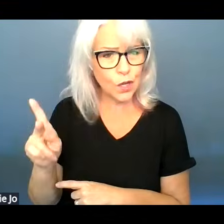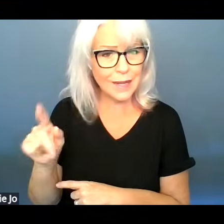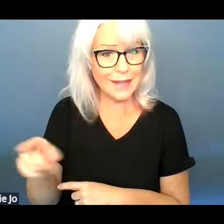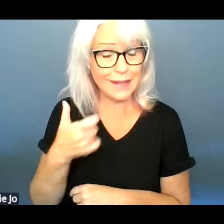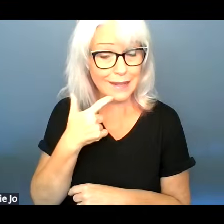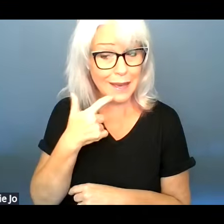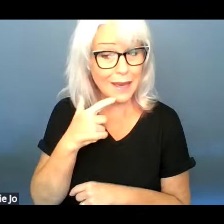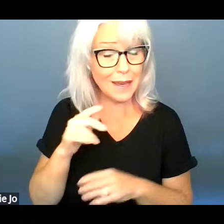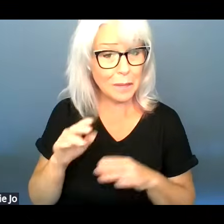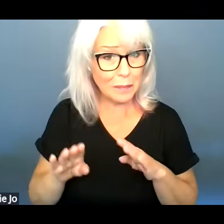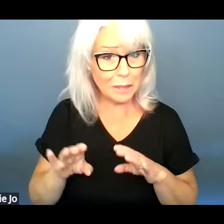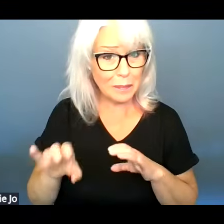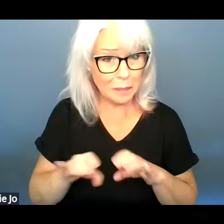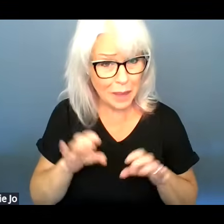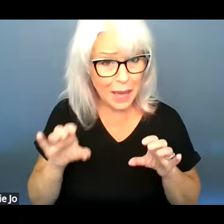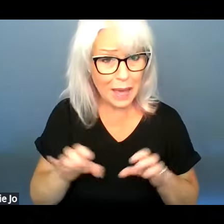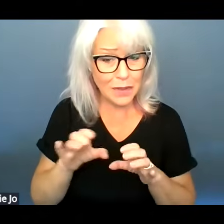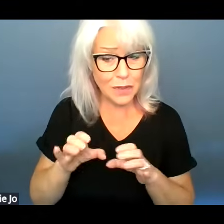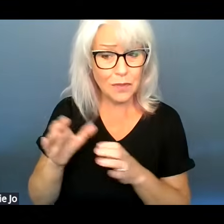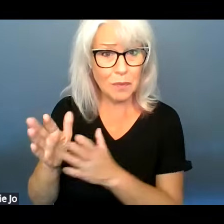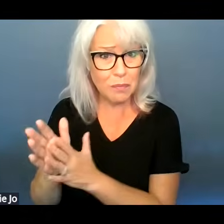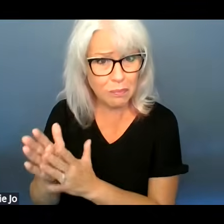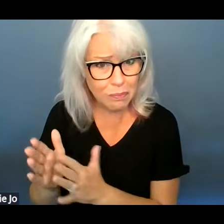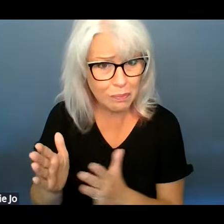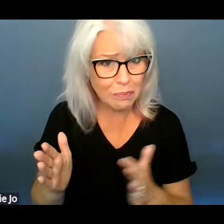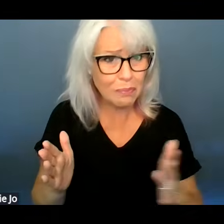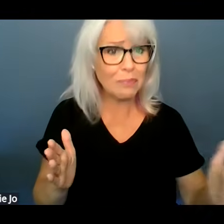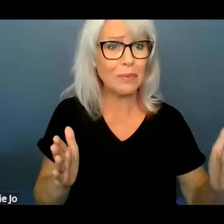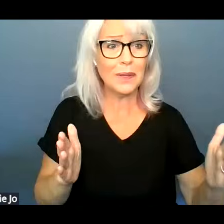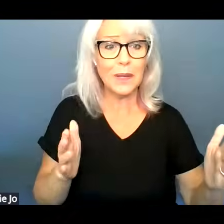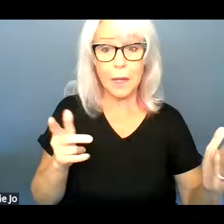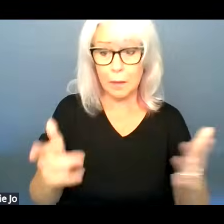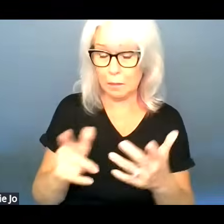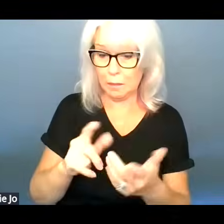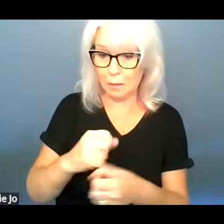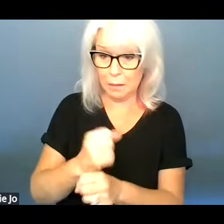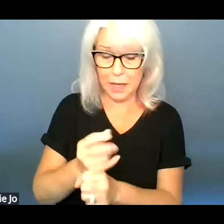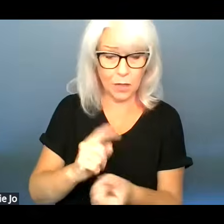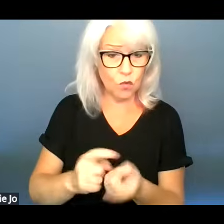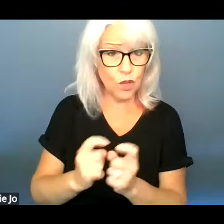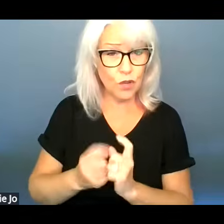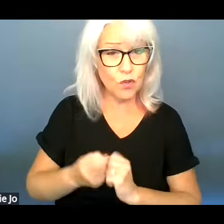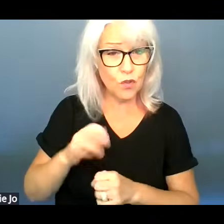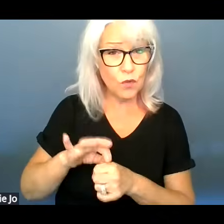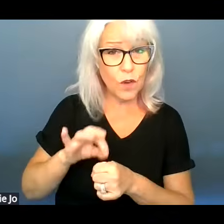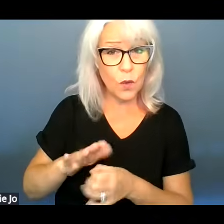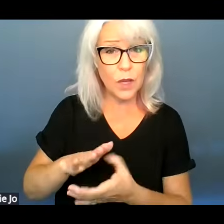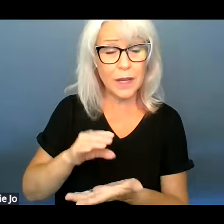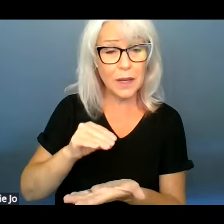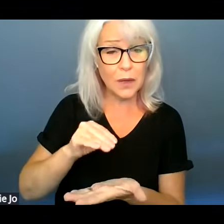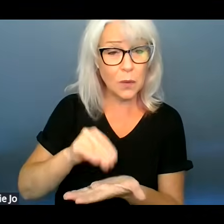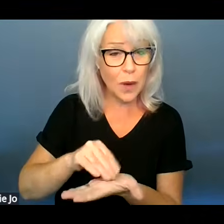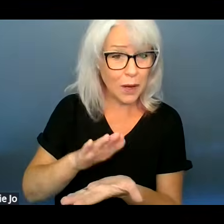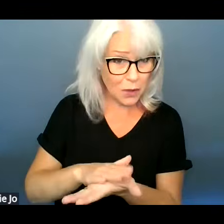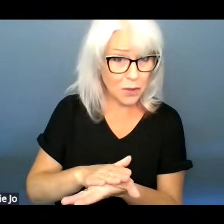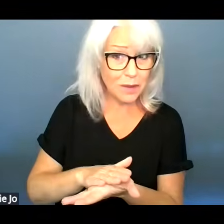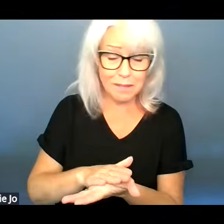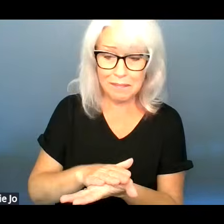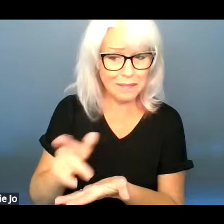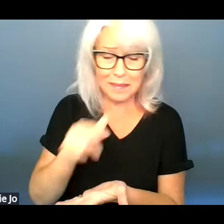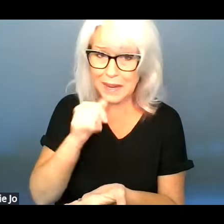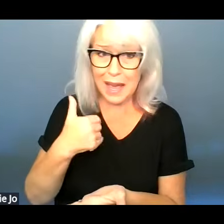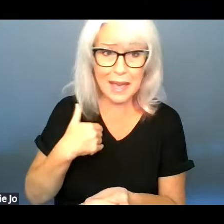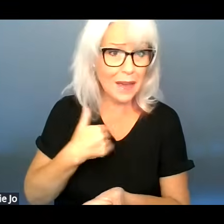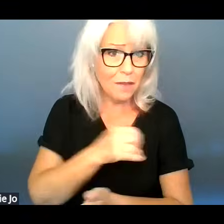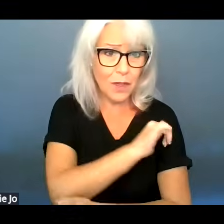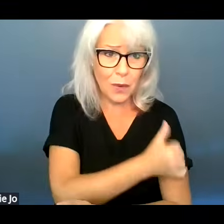this, making changes in voting records outside of her authority, I think that is more than factual